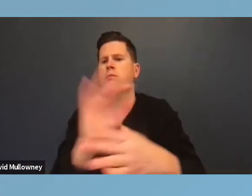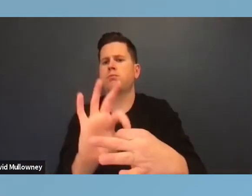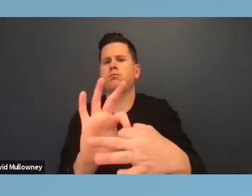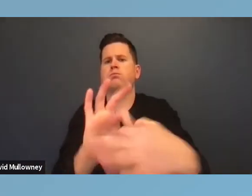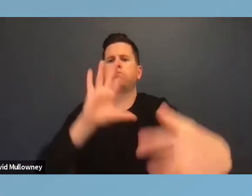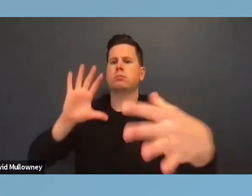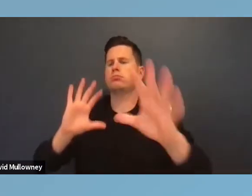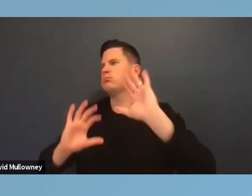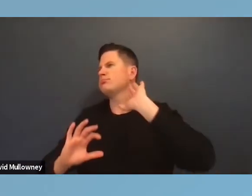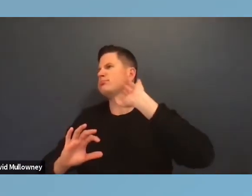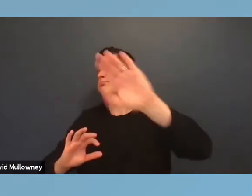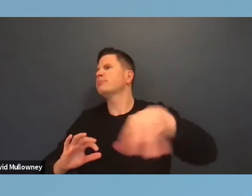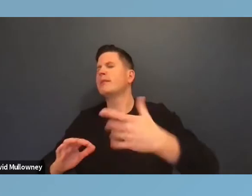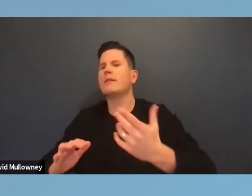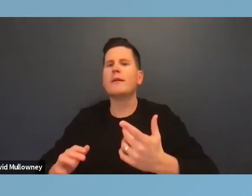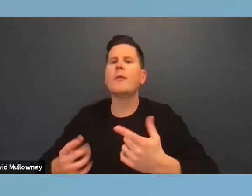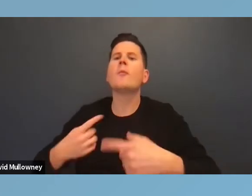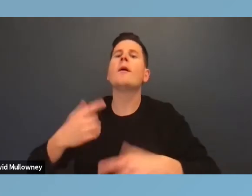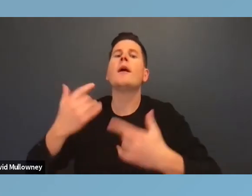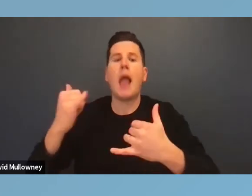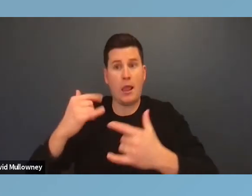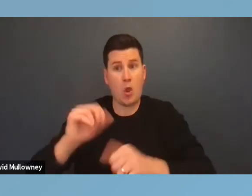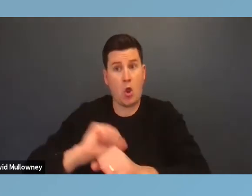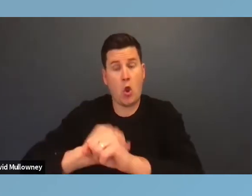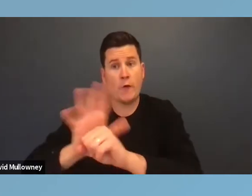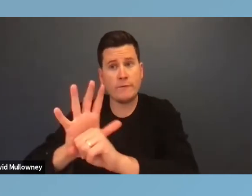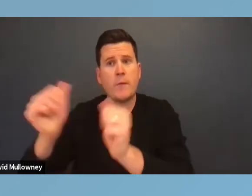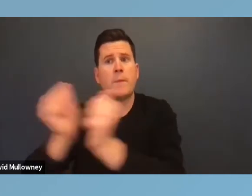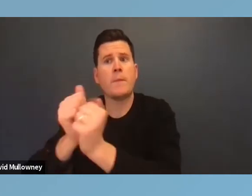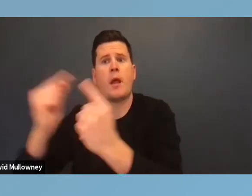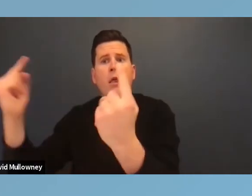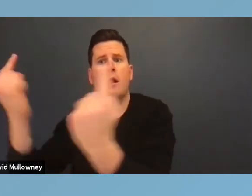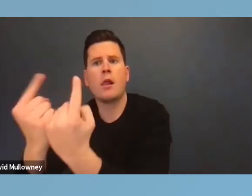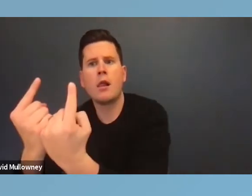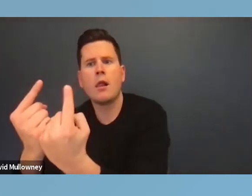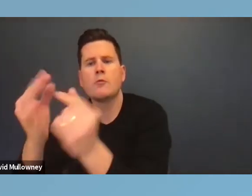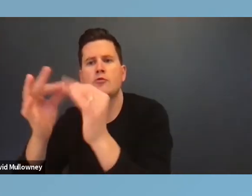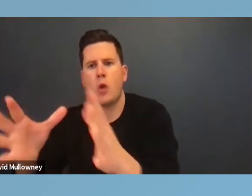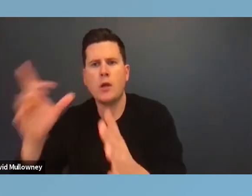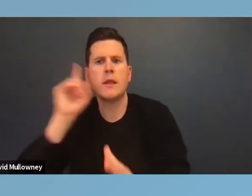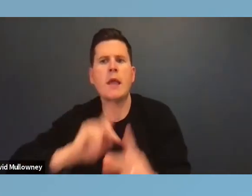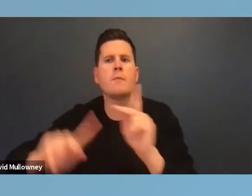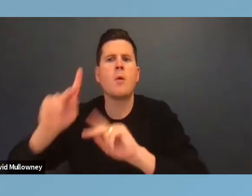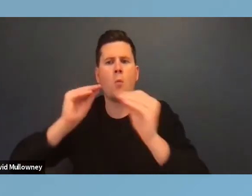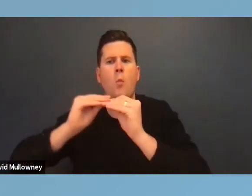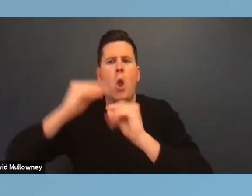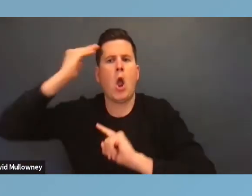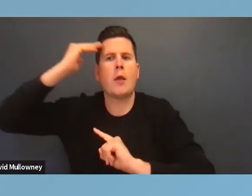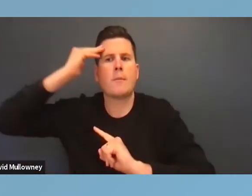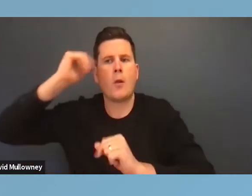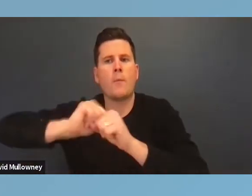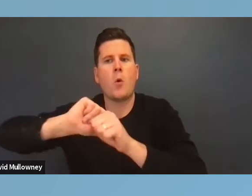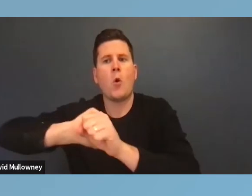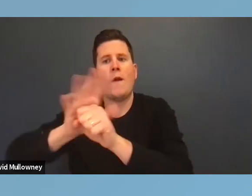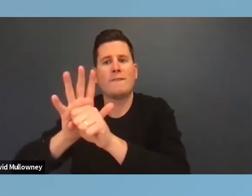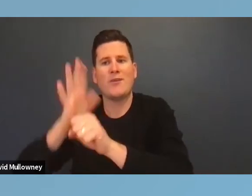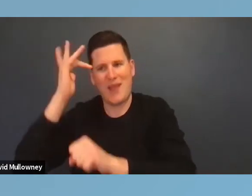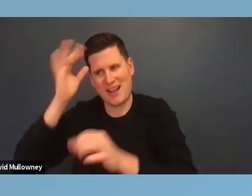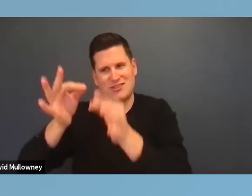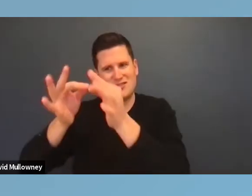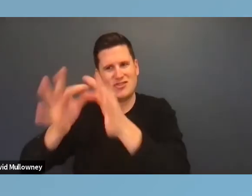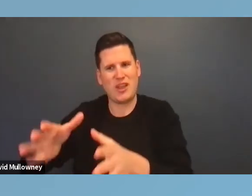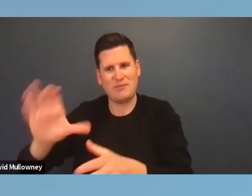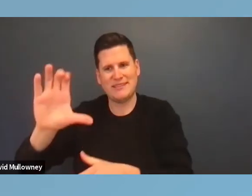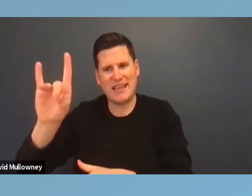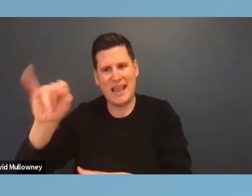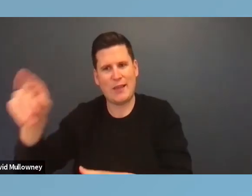they get frustrated and they just disconnect. During COVID, with the interpreter next to the